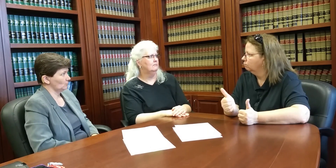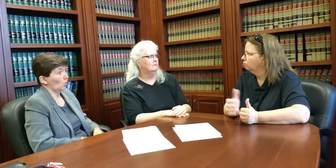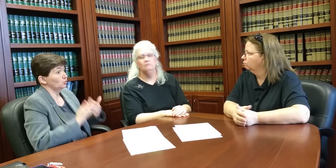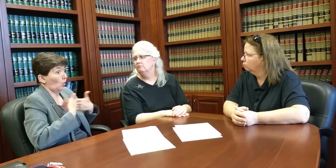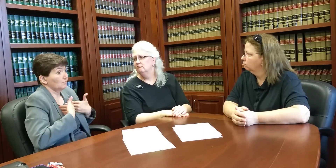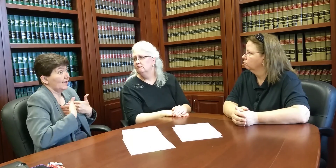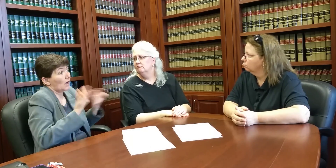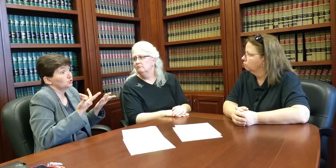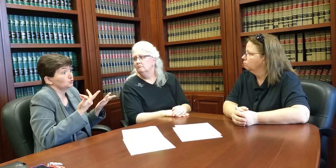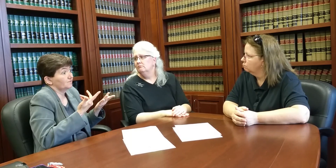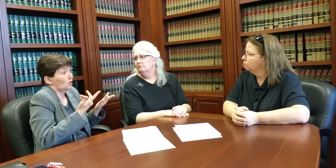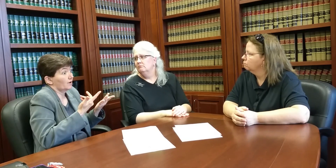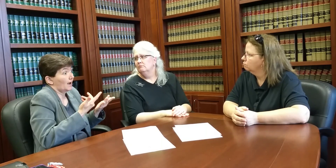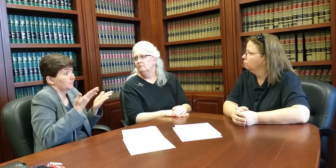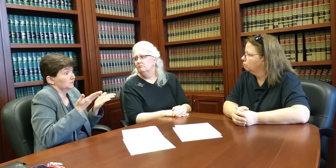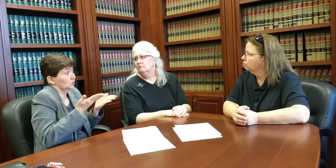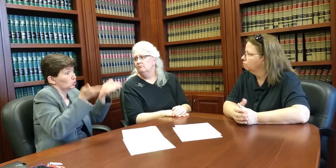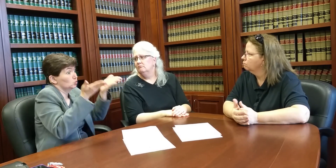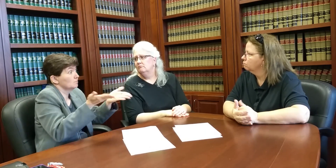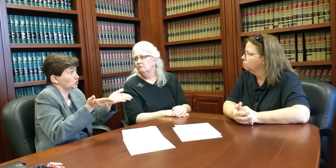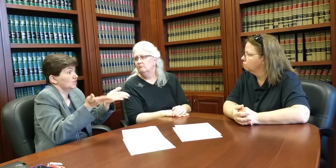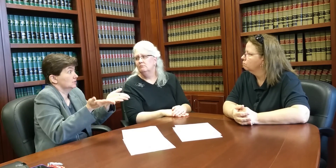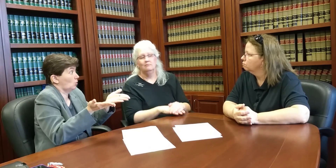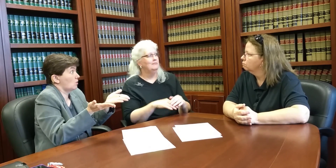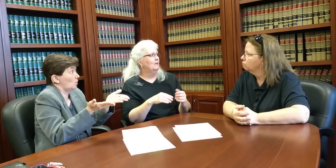Or normally I could use BRI, but your machine is horrible.